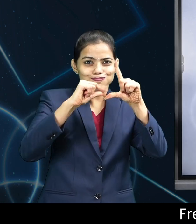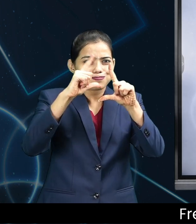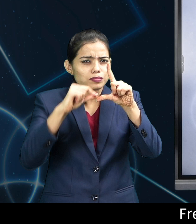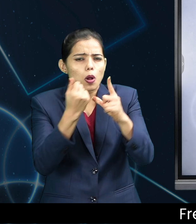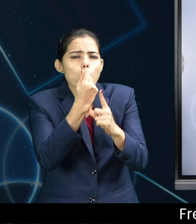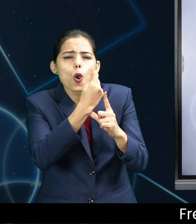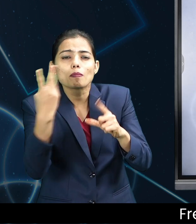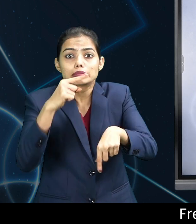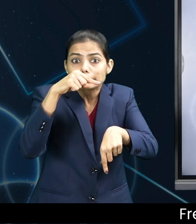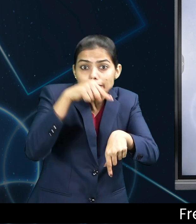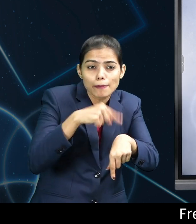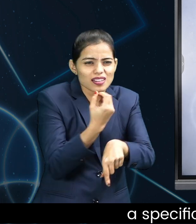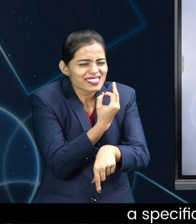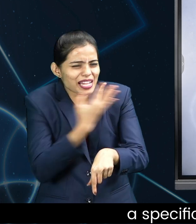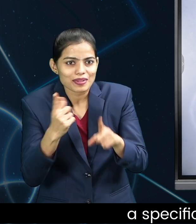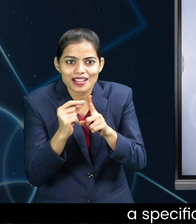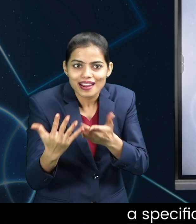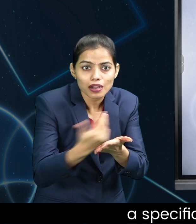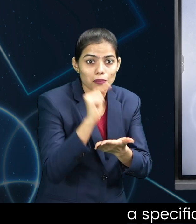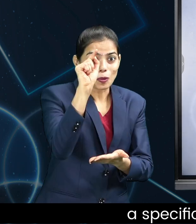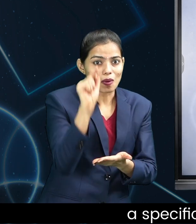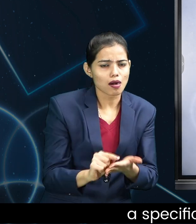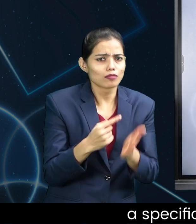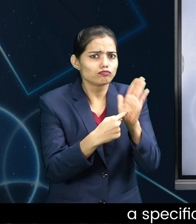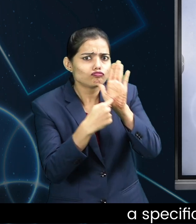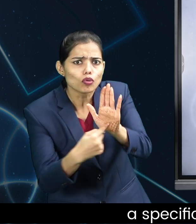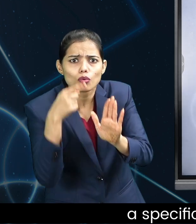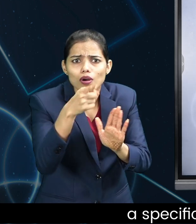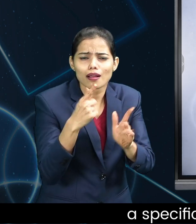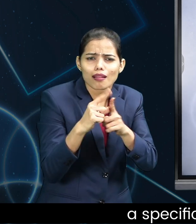Frequency, the number of times a specific data point appears in the data set.